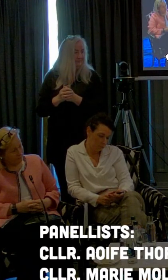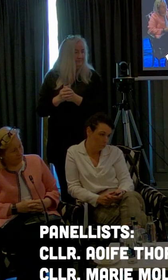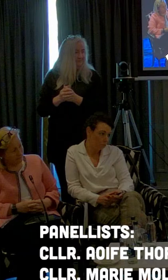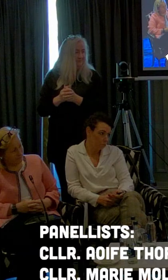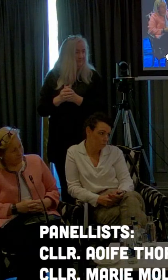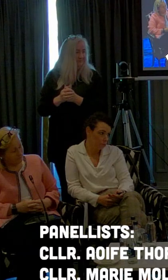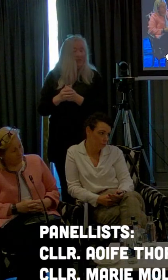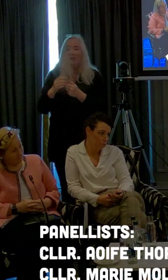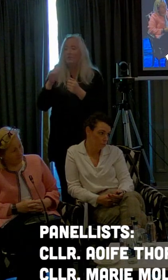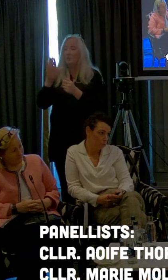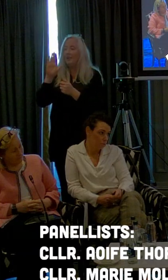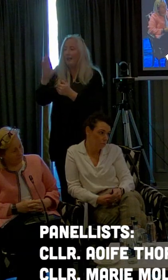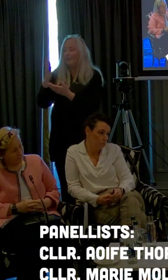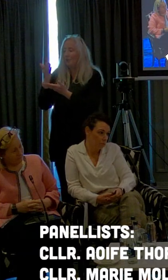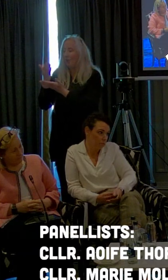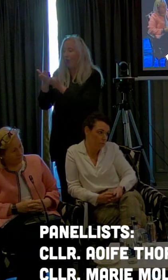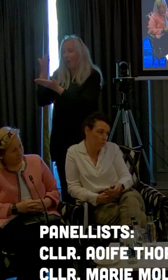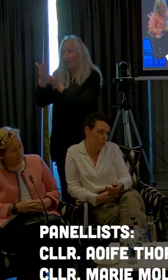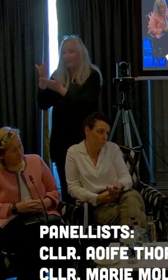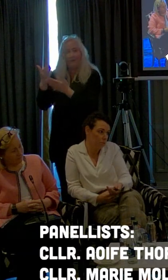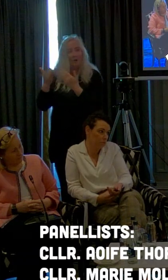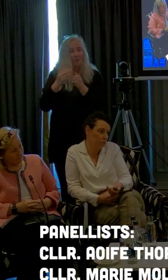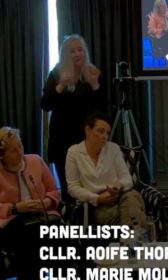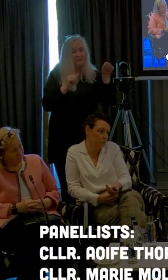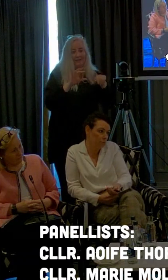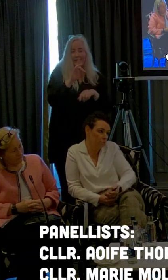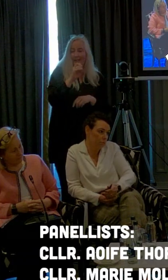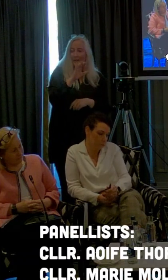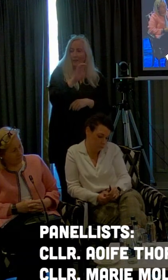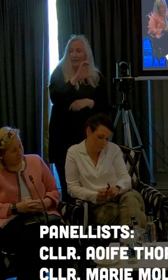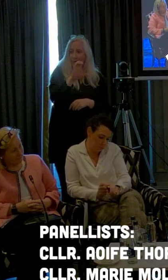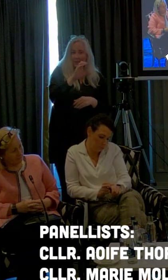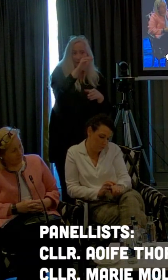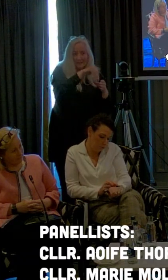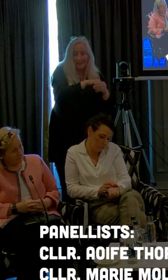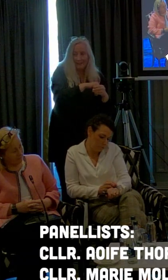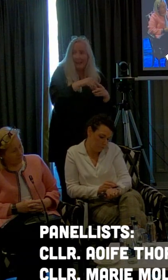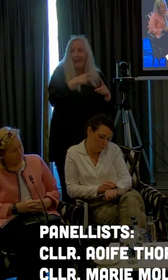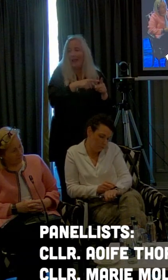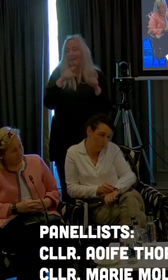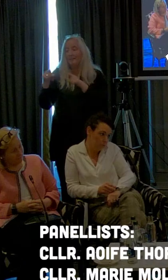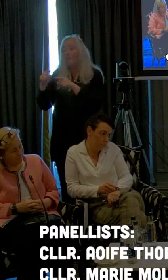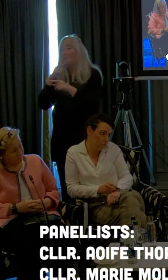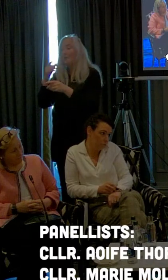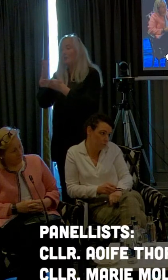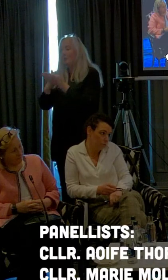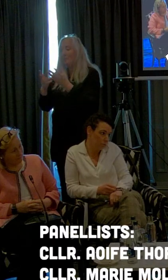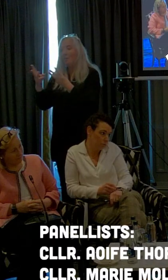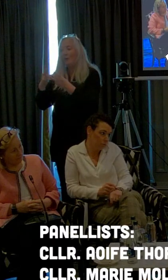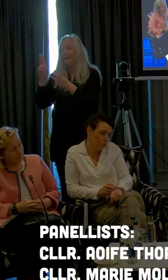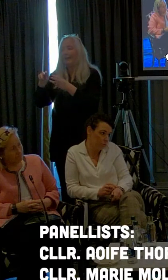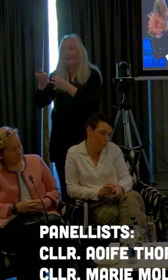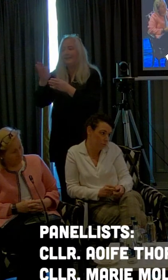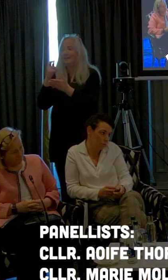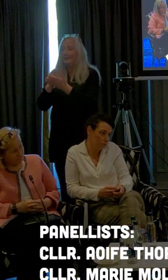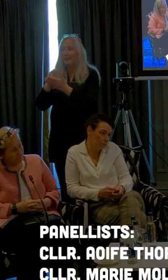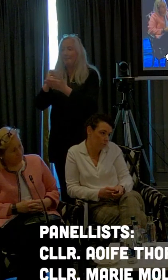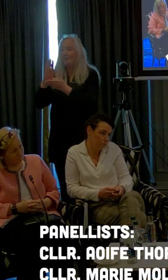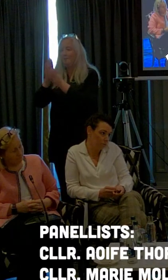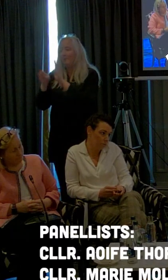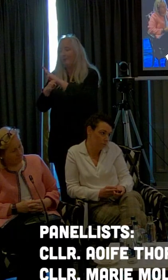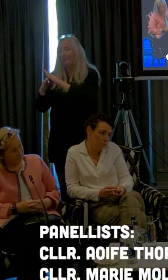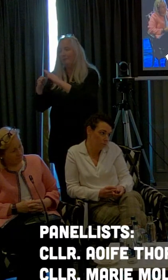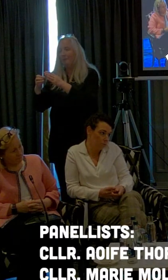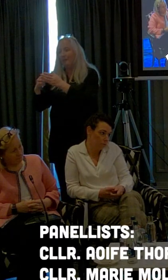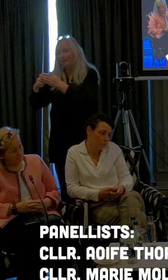between the Gardaí, Kerry County Council and the HSE. And that programme has come to fruition as of last week. You know,